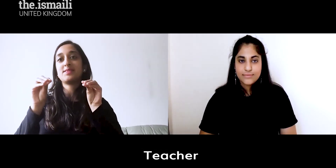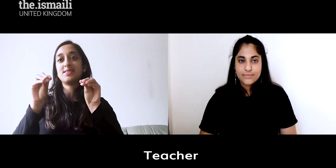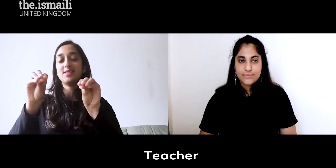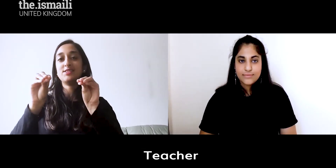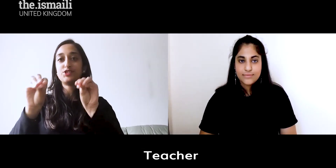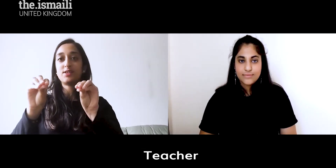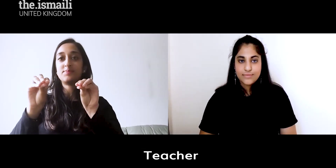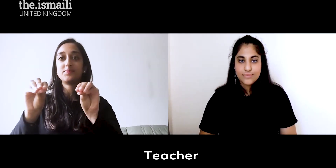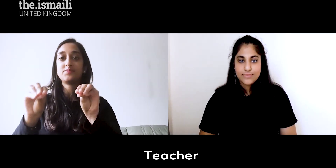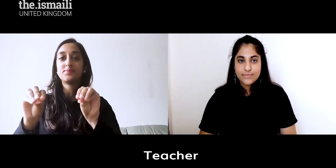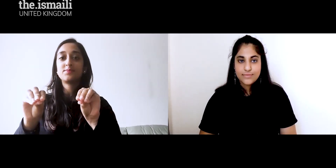Teacher.